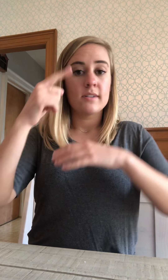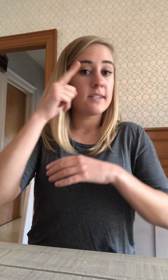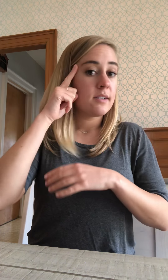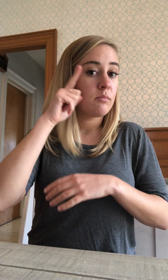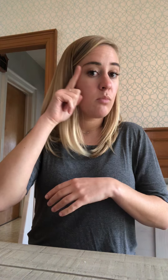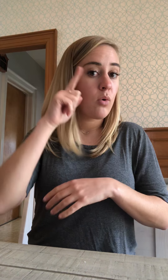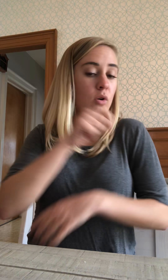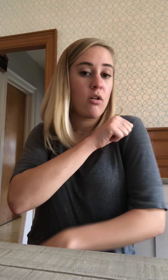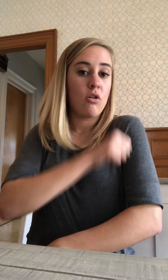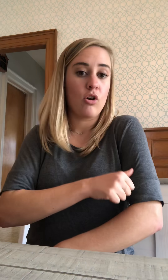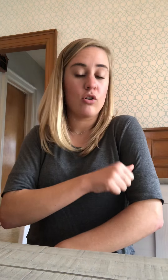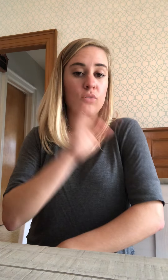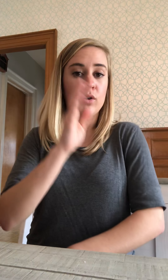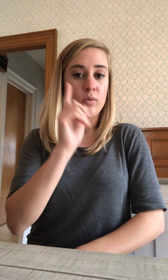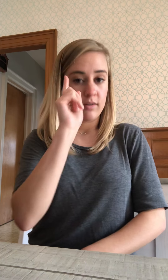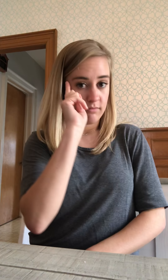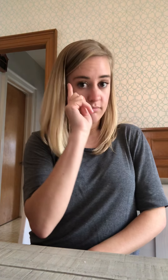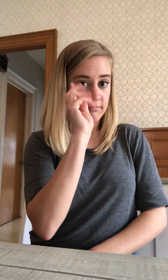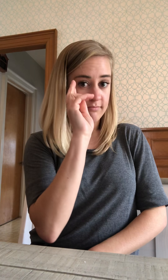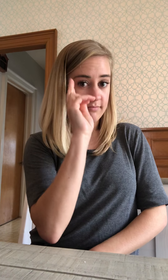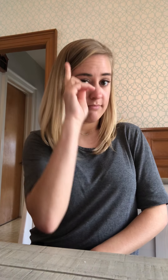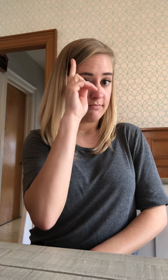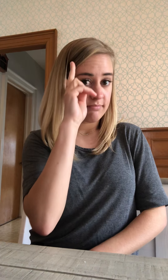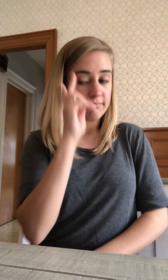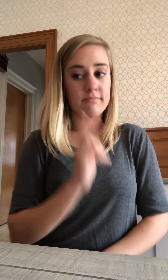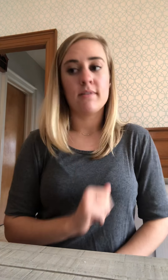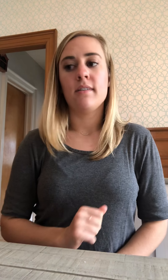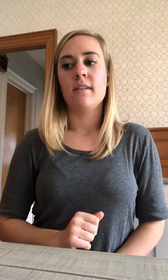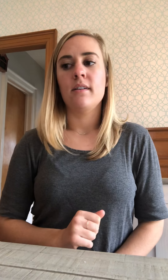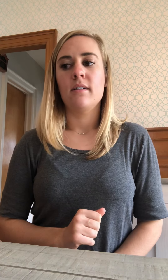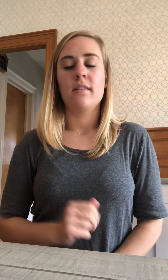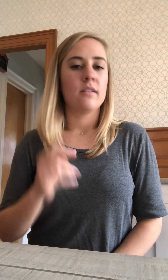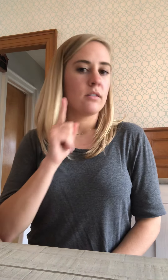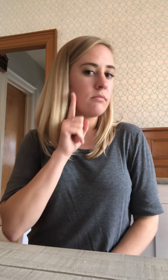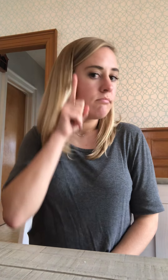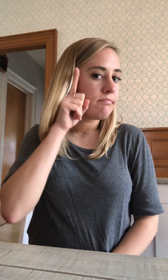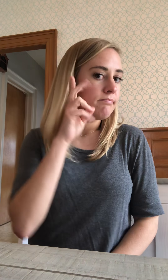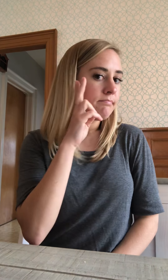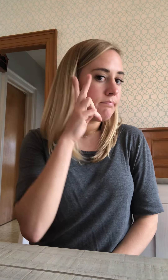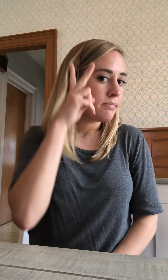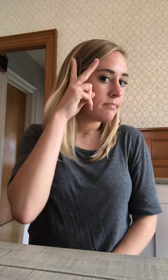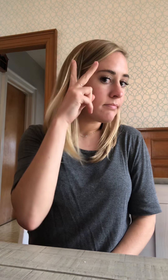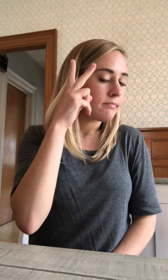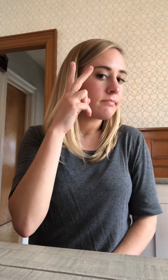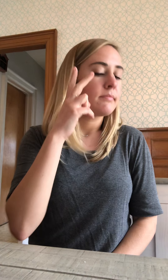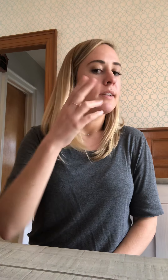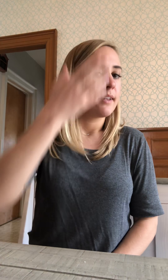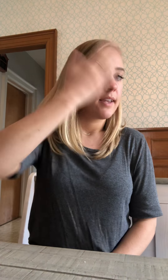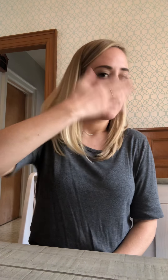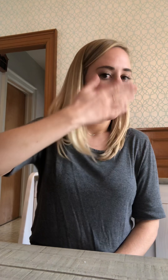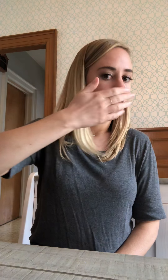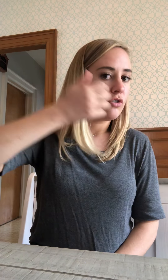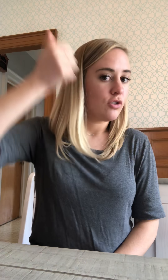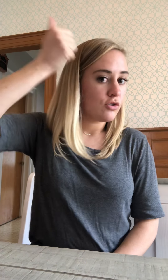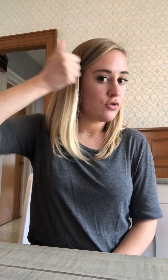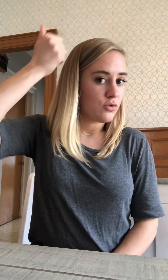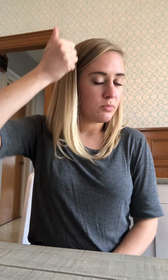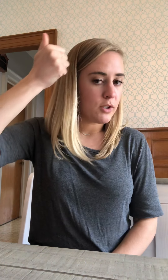the superior aspect of the pinna. One branch goes anteriorly, one branch continues superiorly. We want to make an incision above